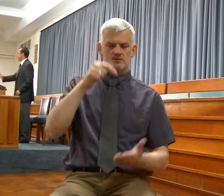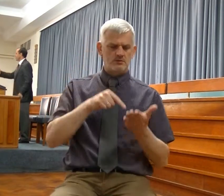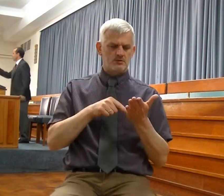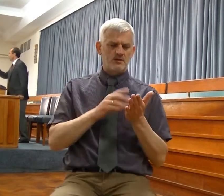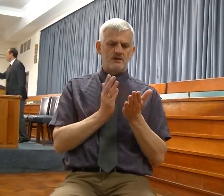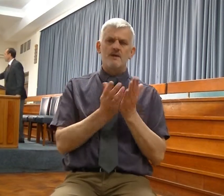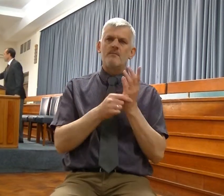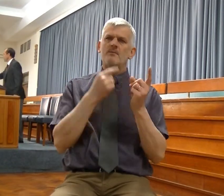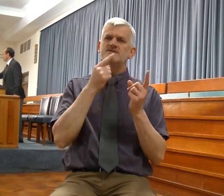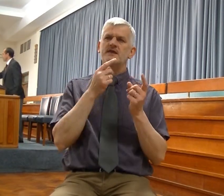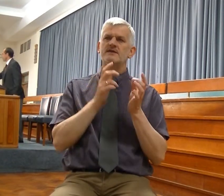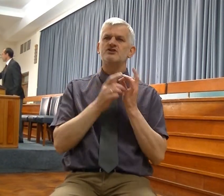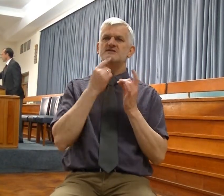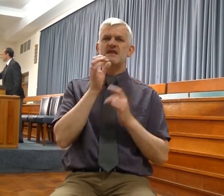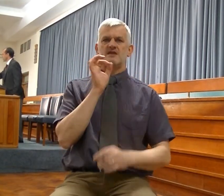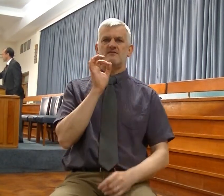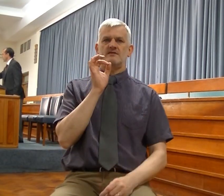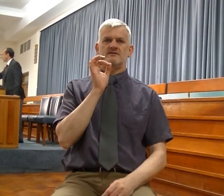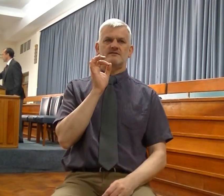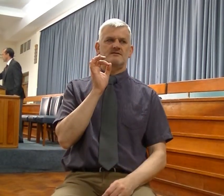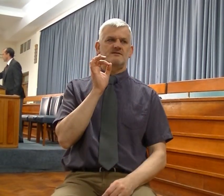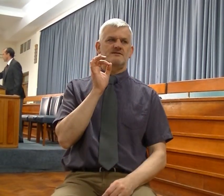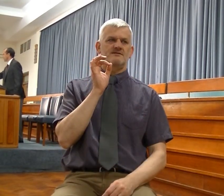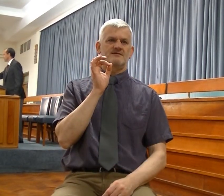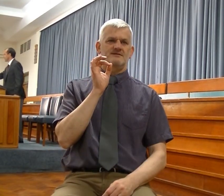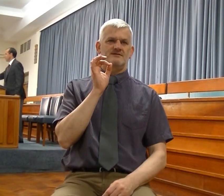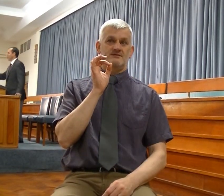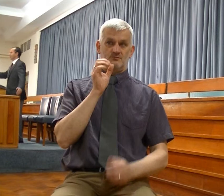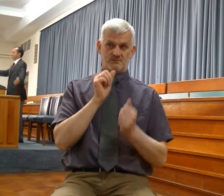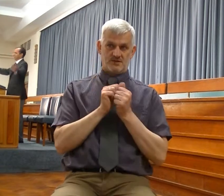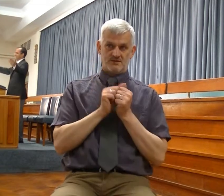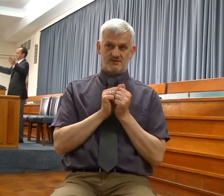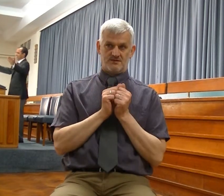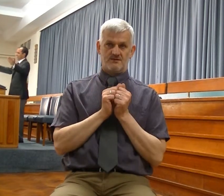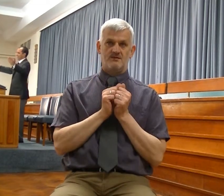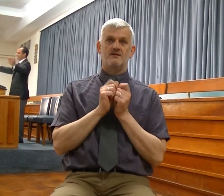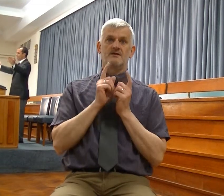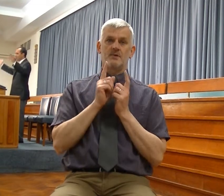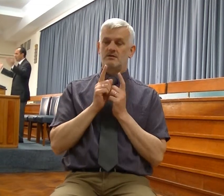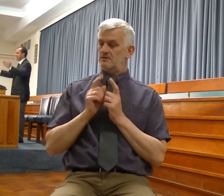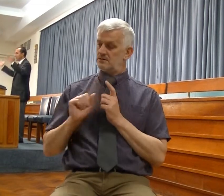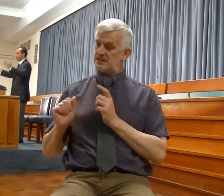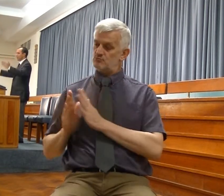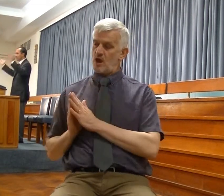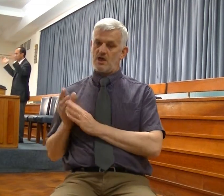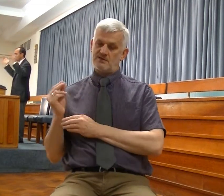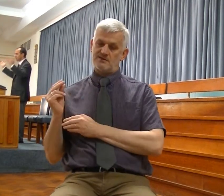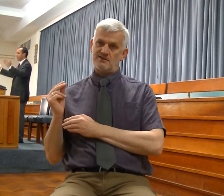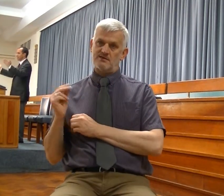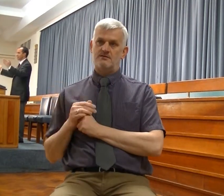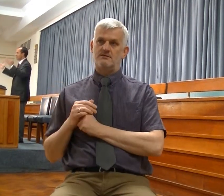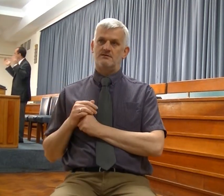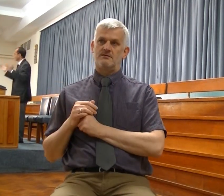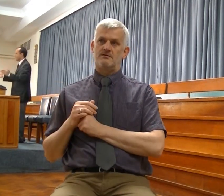He said nothing. But you want the Lord Jesus Christ to act and react? Oh, the prayer. When